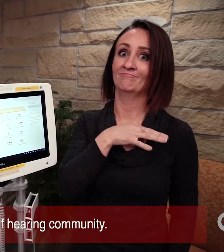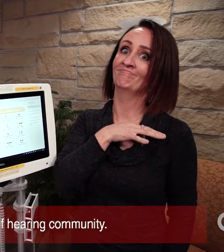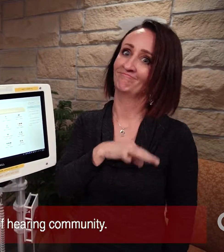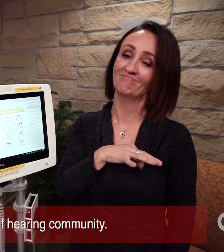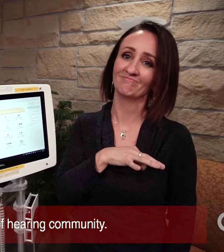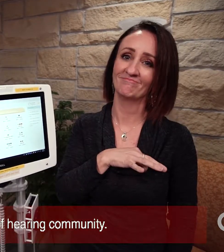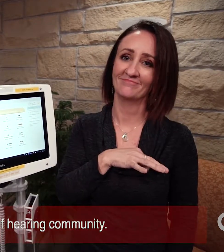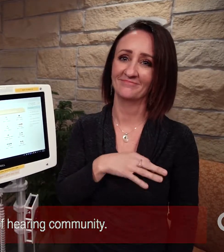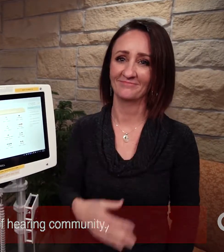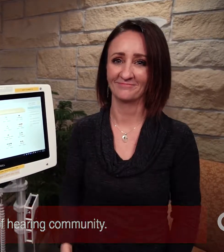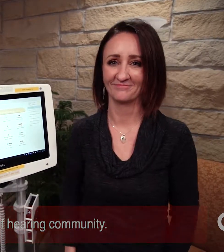community.